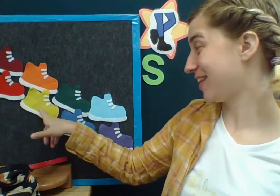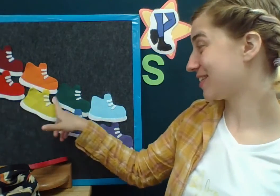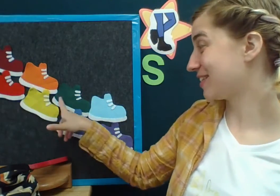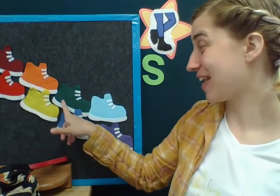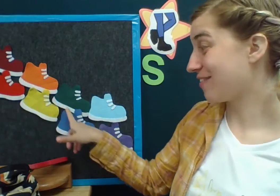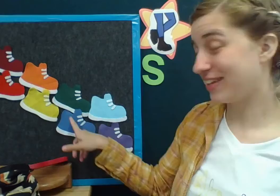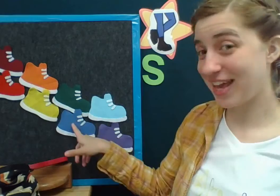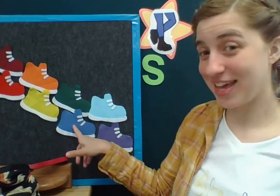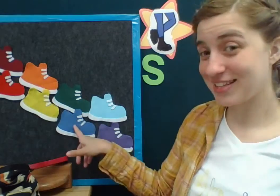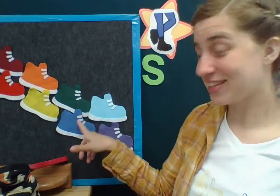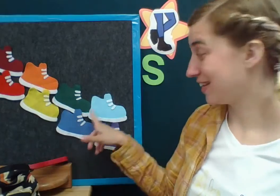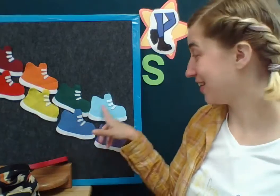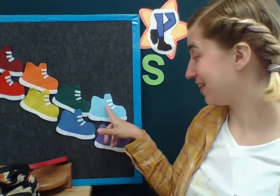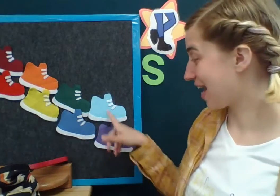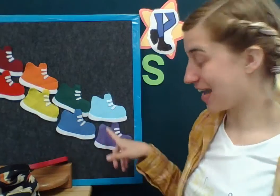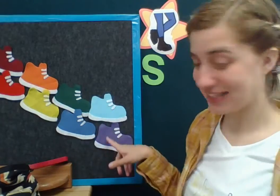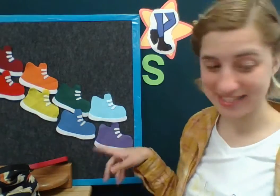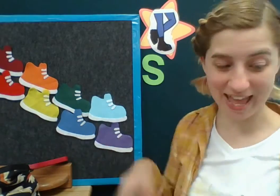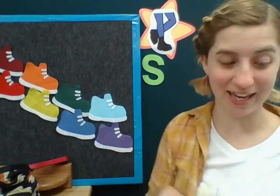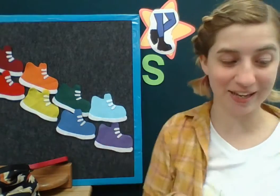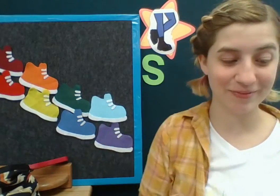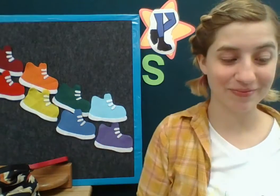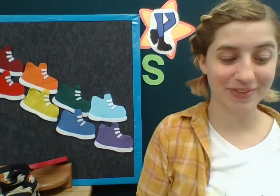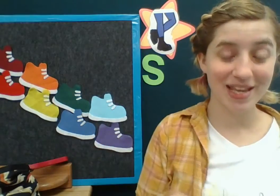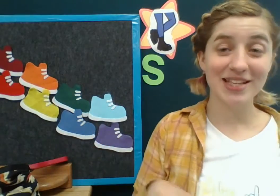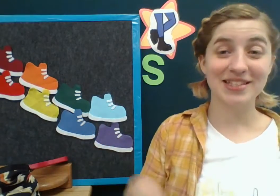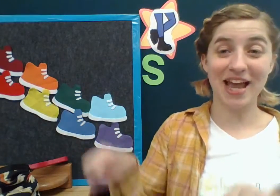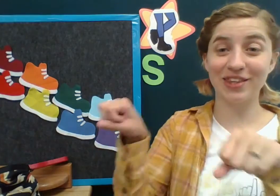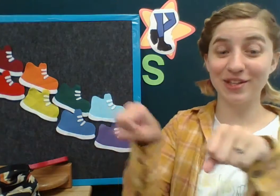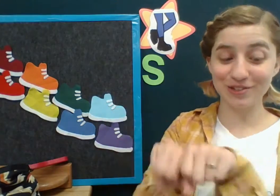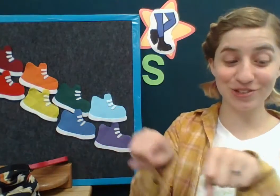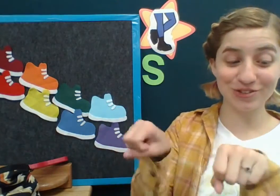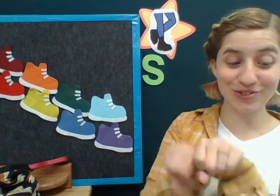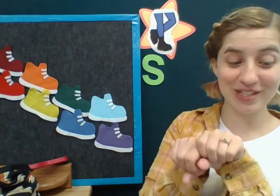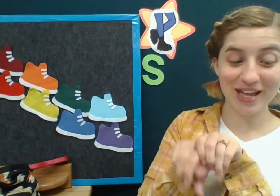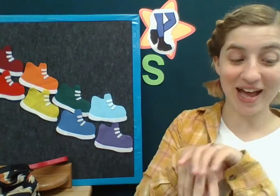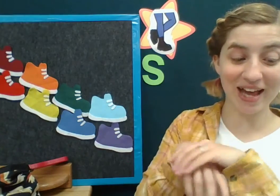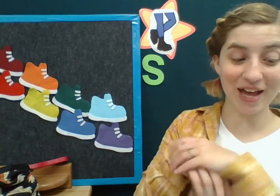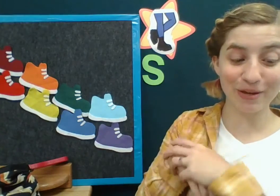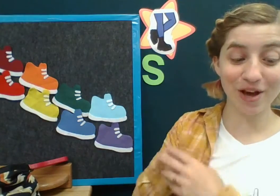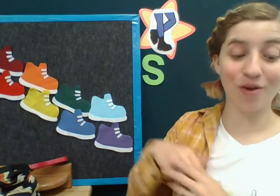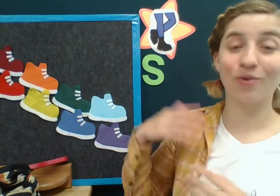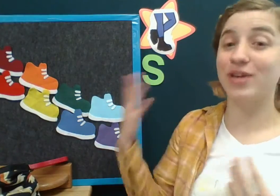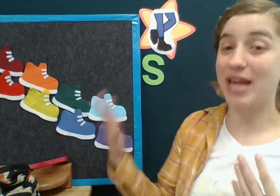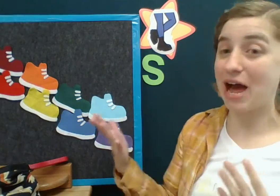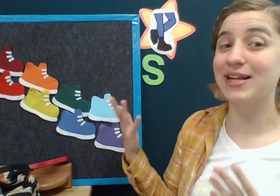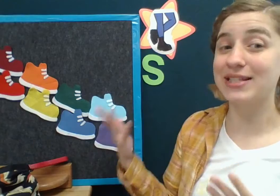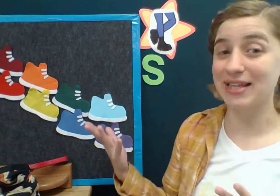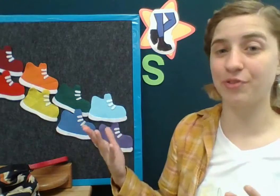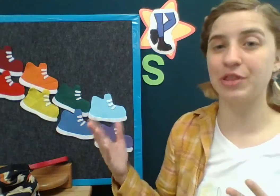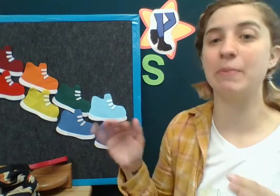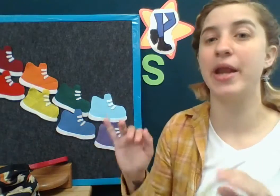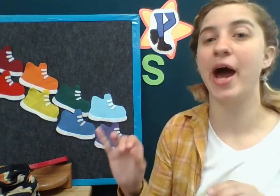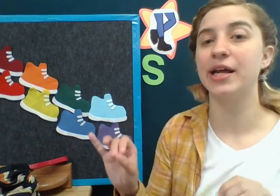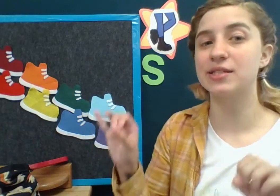6, 7, 8, 9, 10. 10 little shoes. Again we go. Now let's count them nice